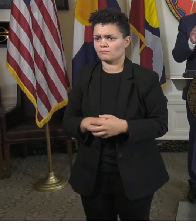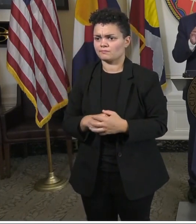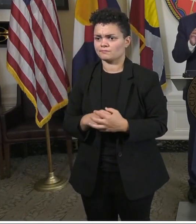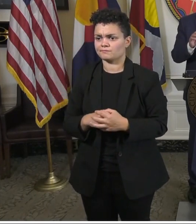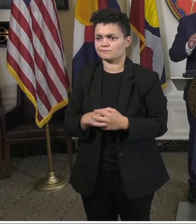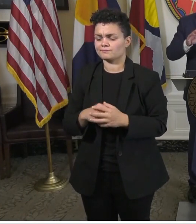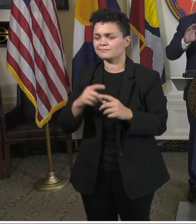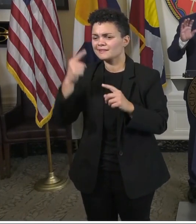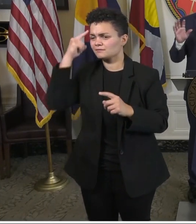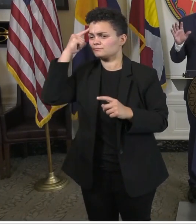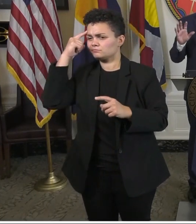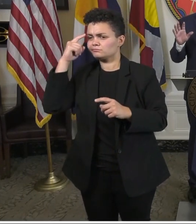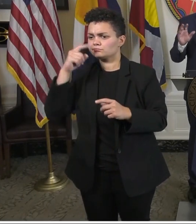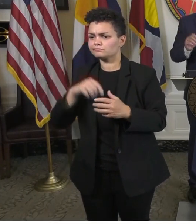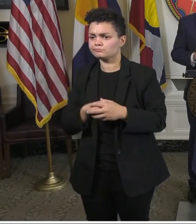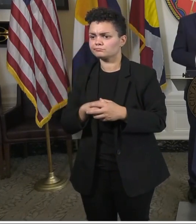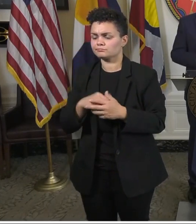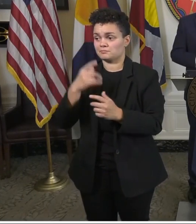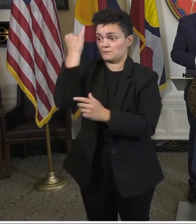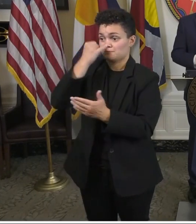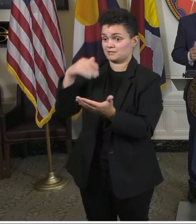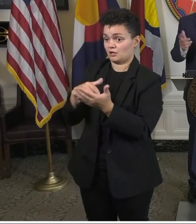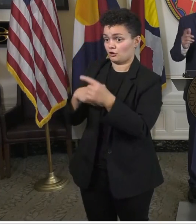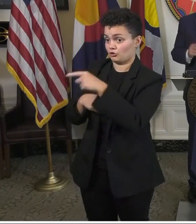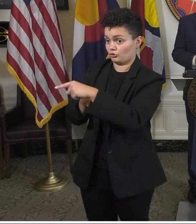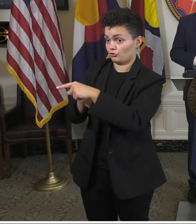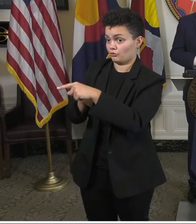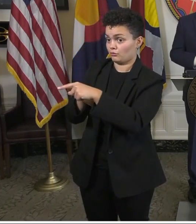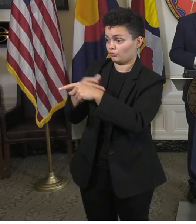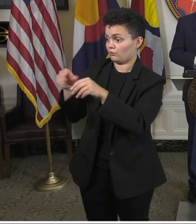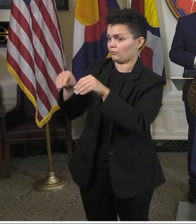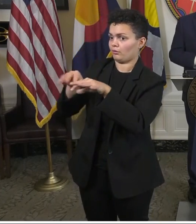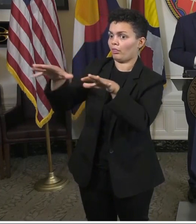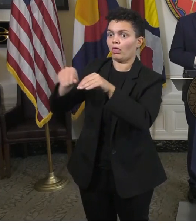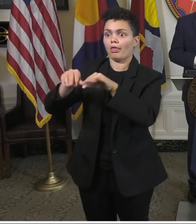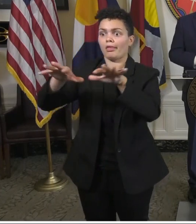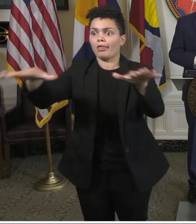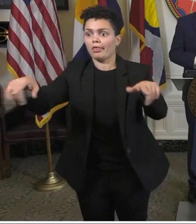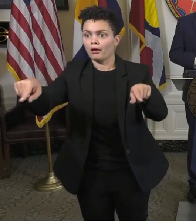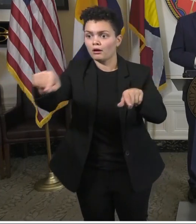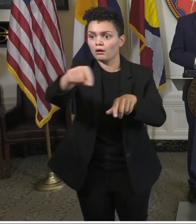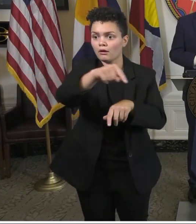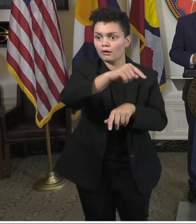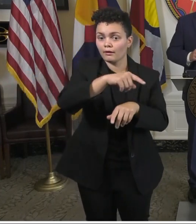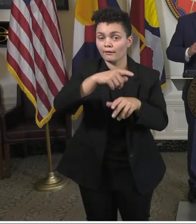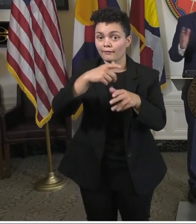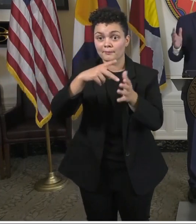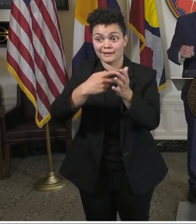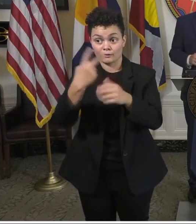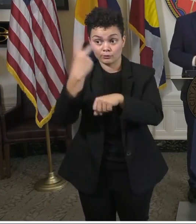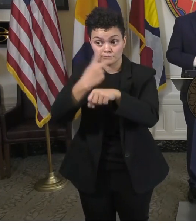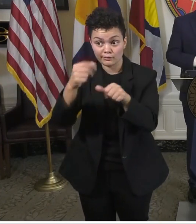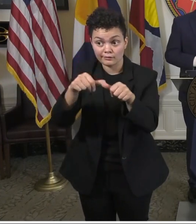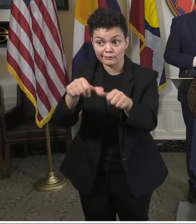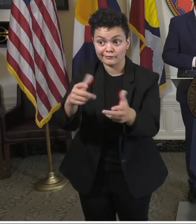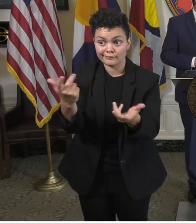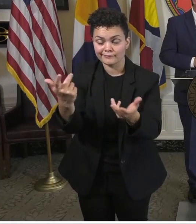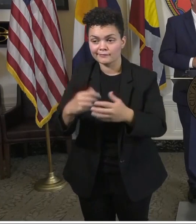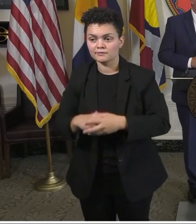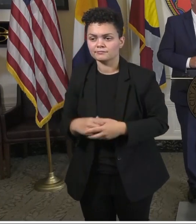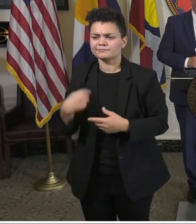the Pepsi Center to additional sites. We're working very closely with our partners at Denver Health and Hospital Authority to build out more capacity